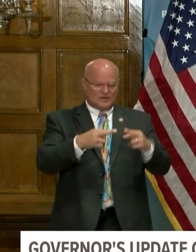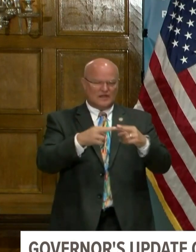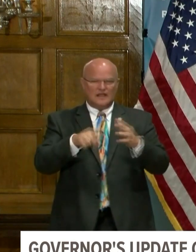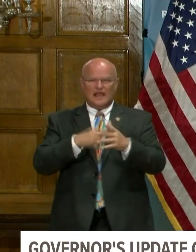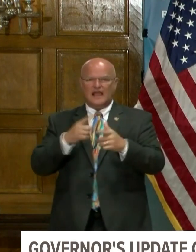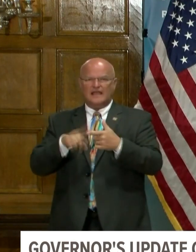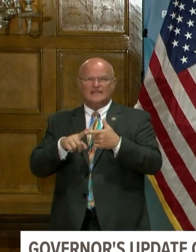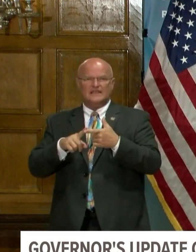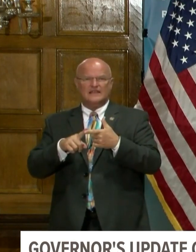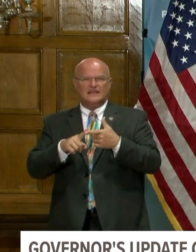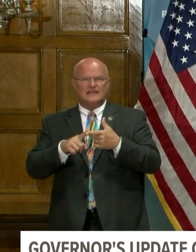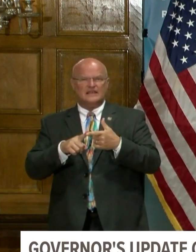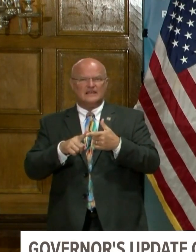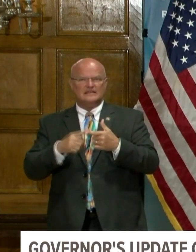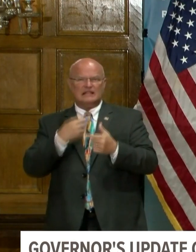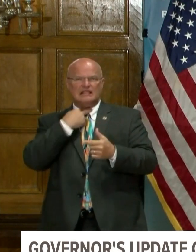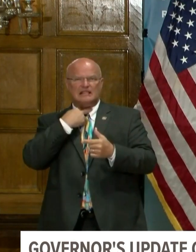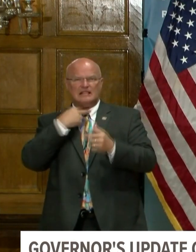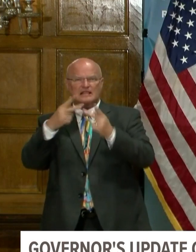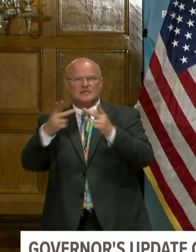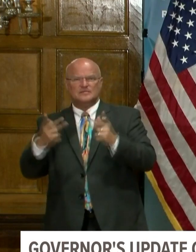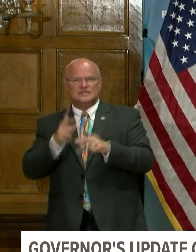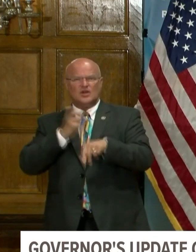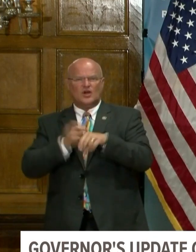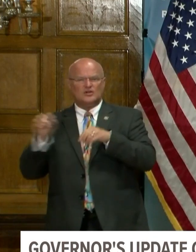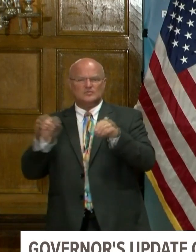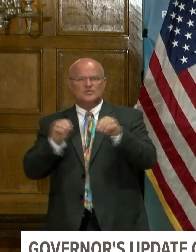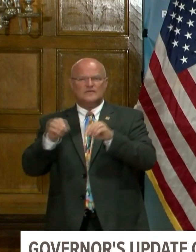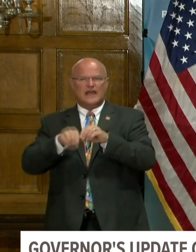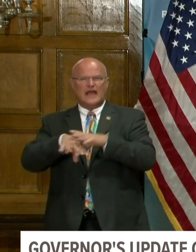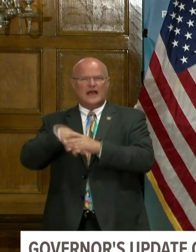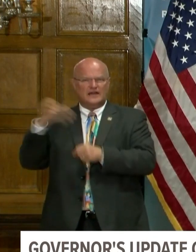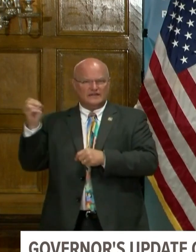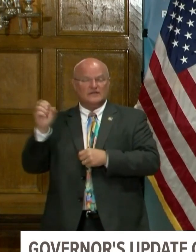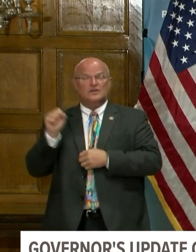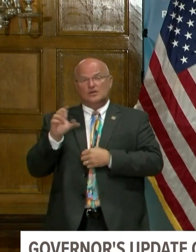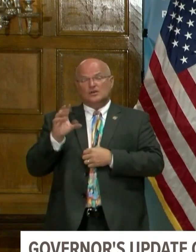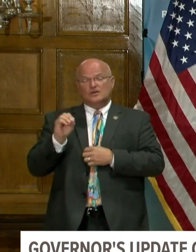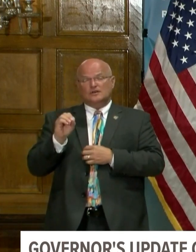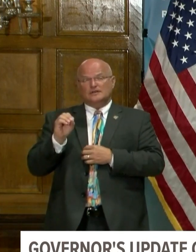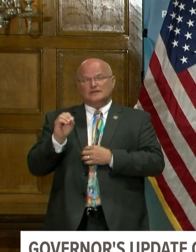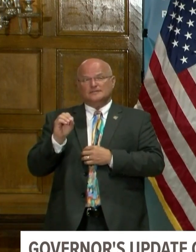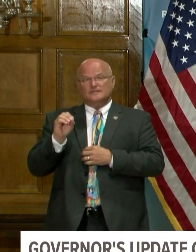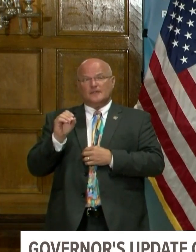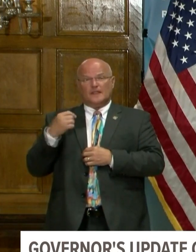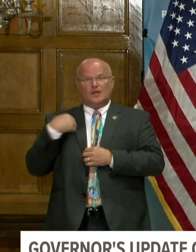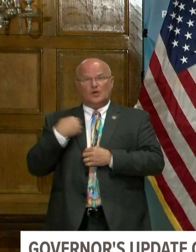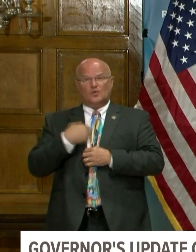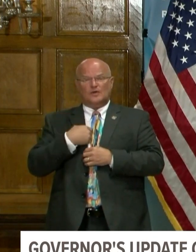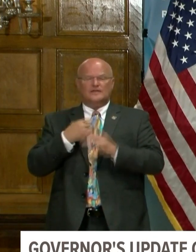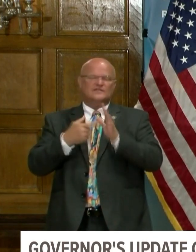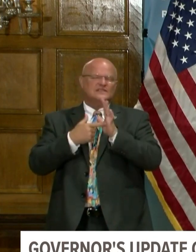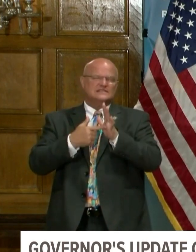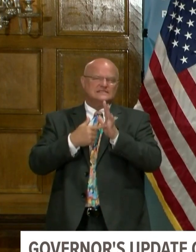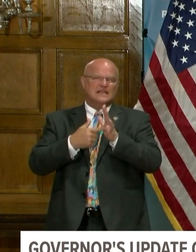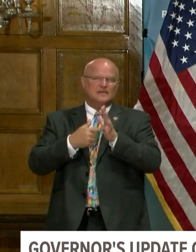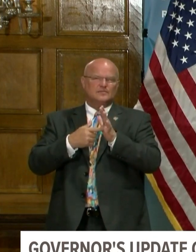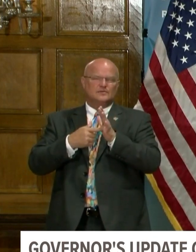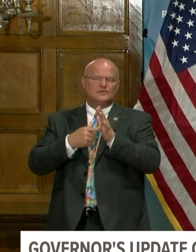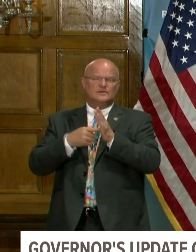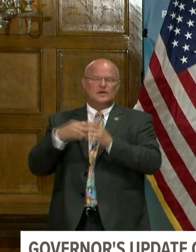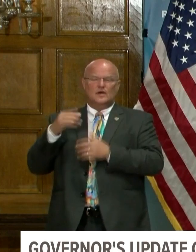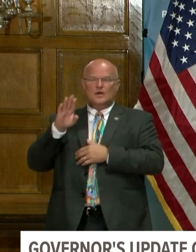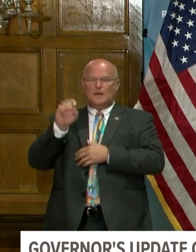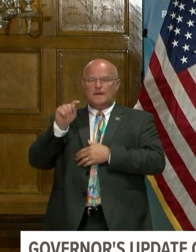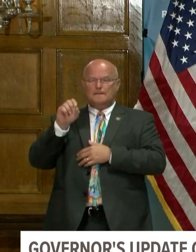locking yourselves into a position that's hard to move from. And so if we would have, for example, excluded Benton